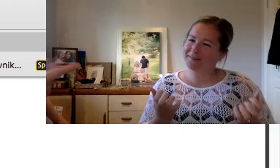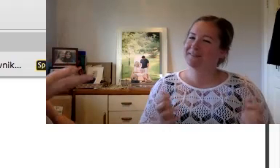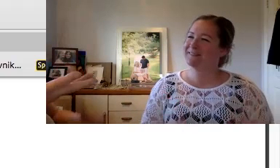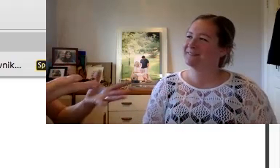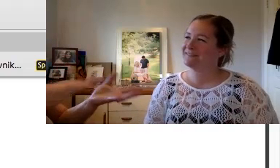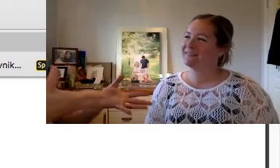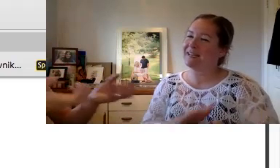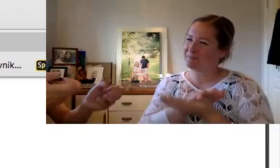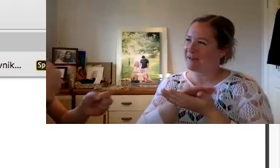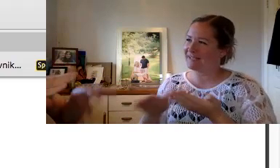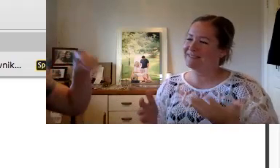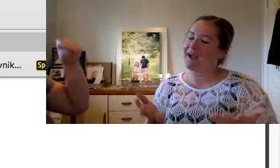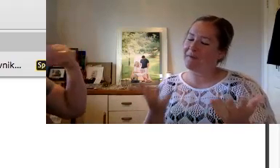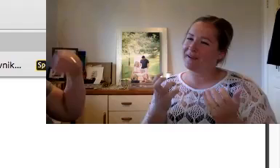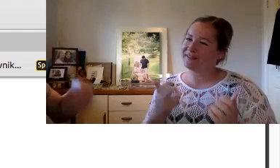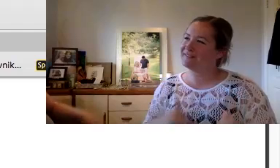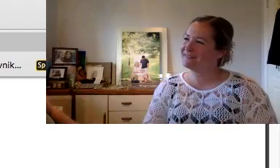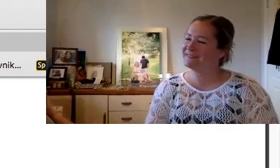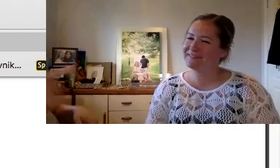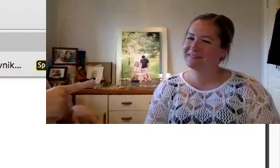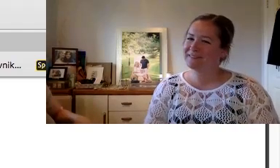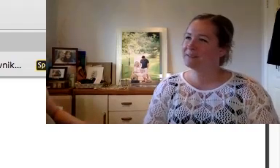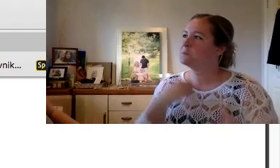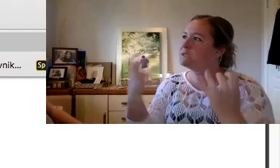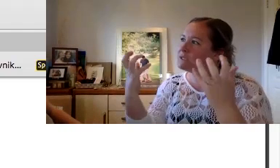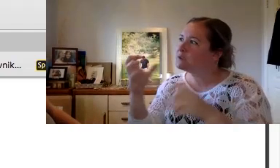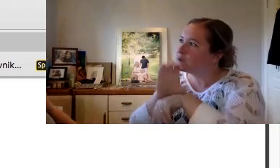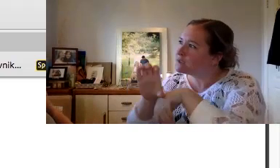Yes, you want, what do you want, Alex? To go shopping.